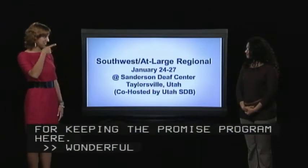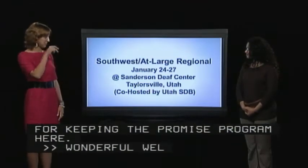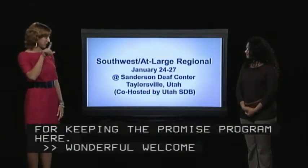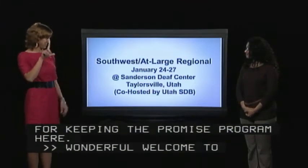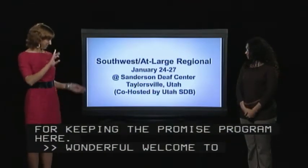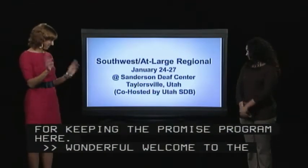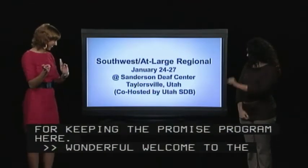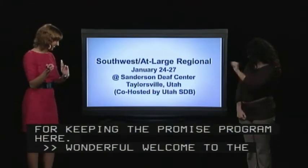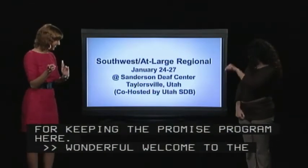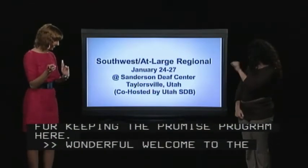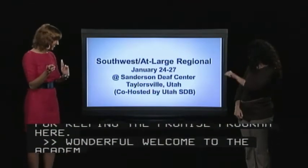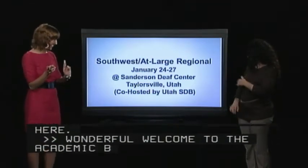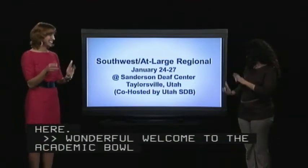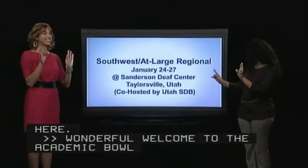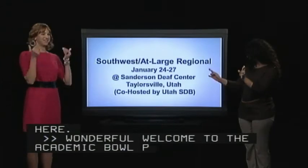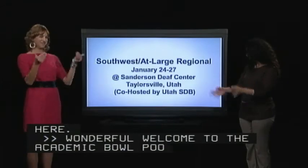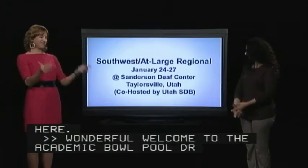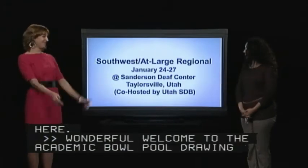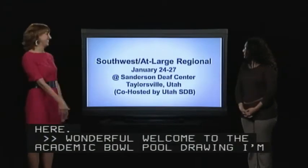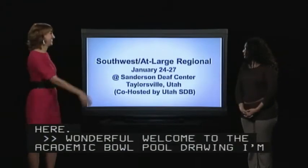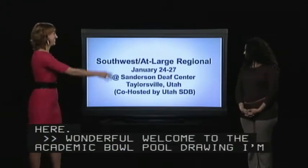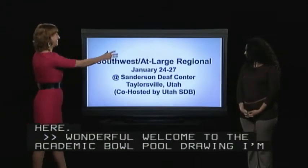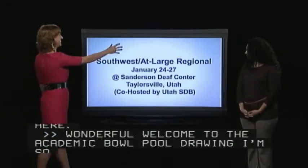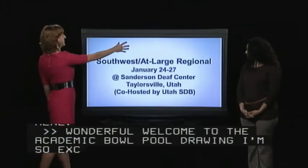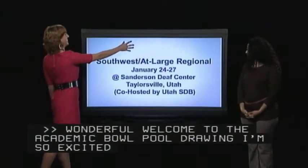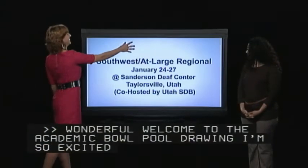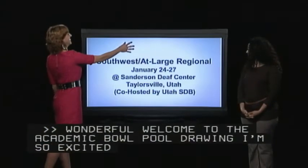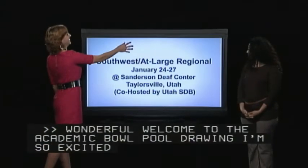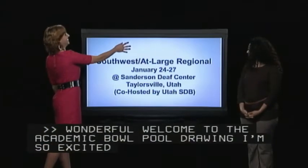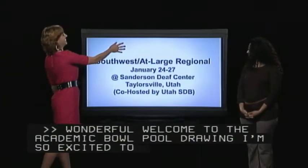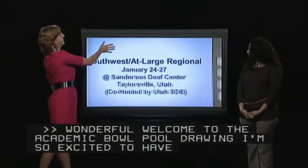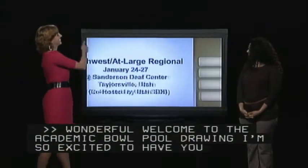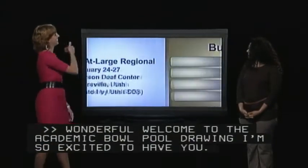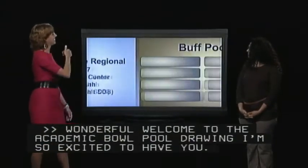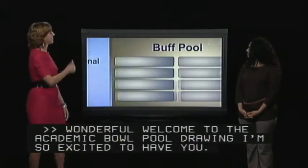want to go ahead and see who the teams are going to be in our buff pool? I'm ready. All right, let's go ahead and take a look.